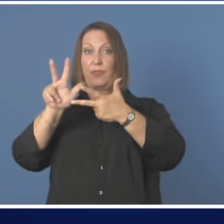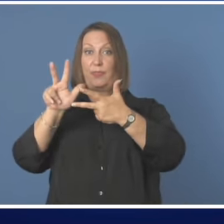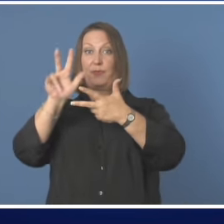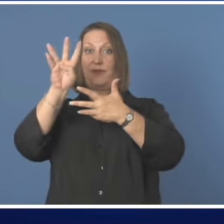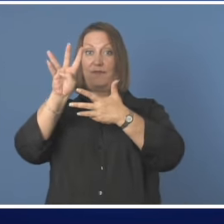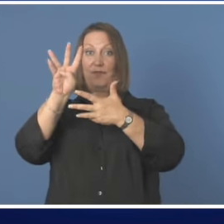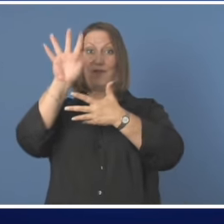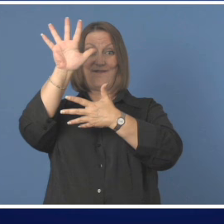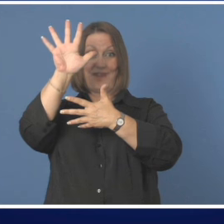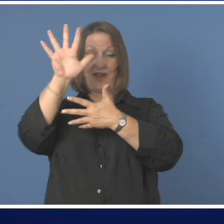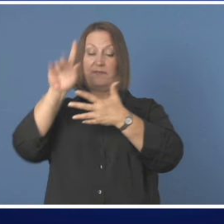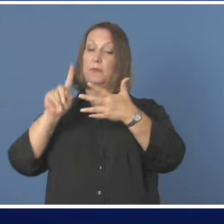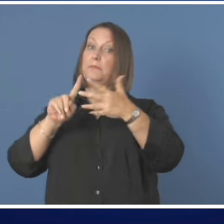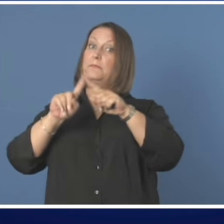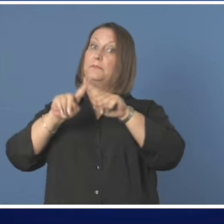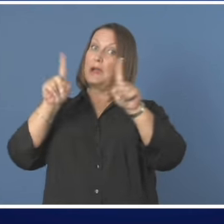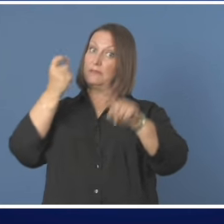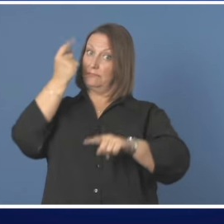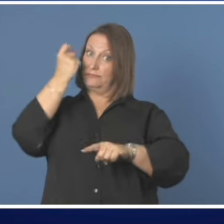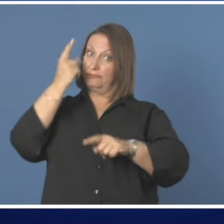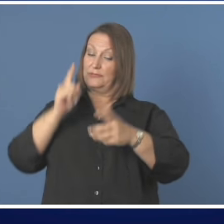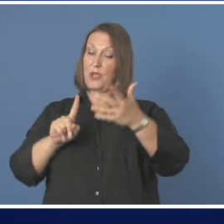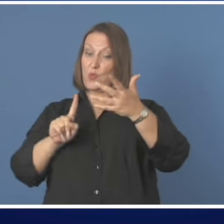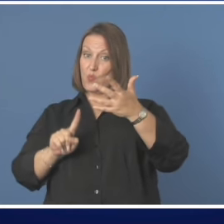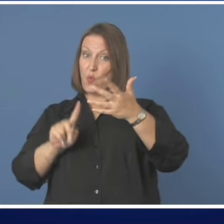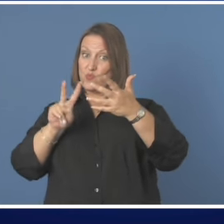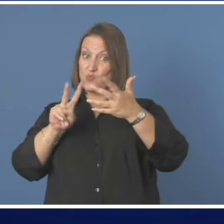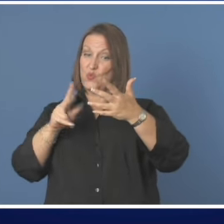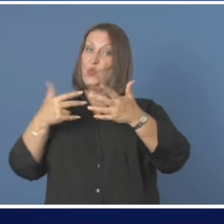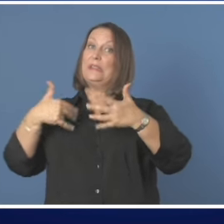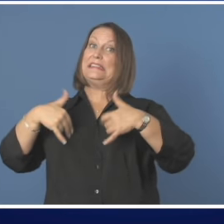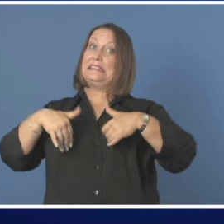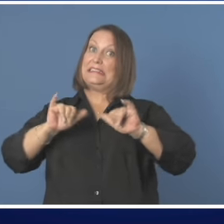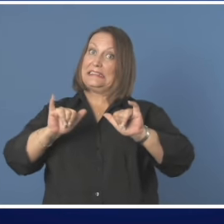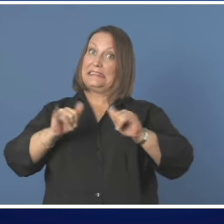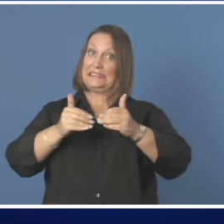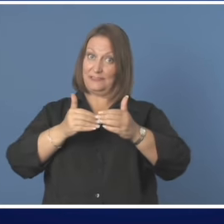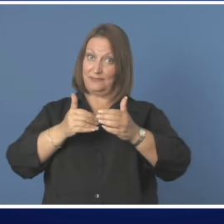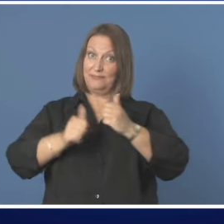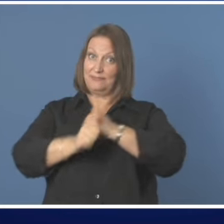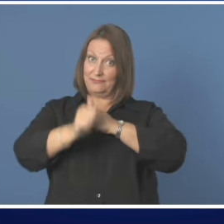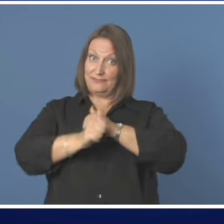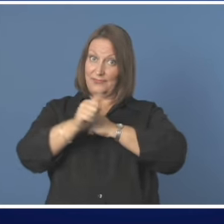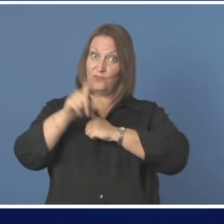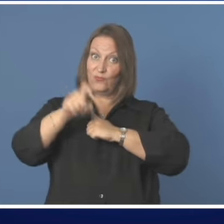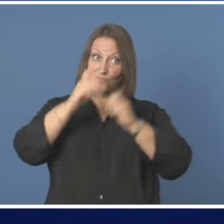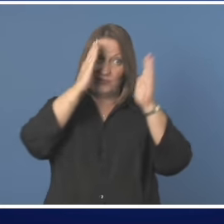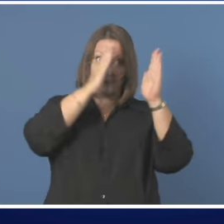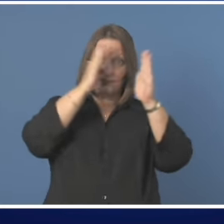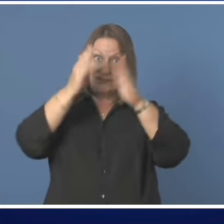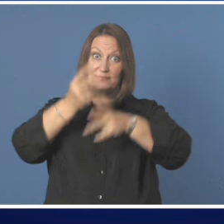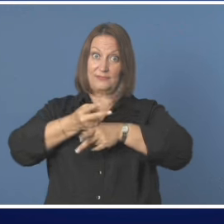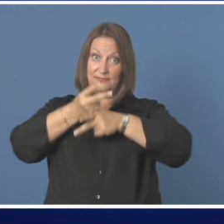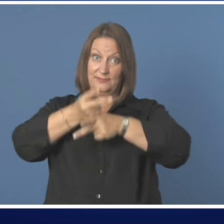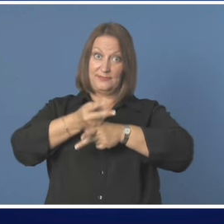though Category 1 and 2 are still extremely dangerous and warrant your full